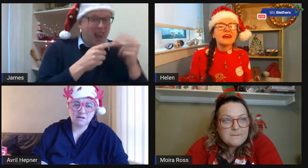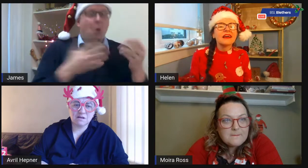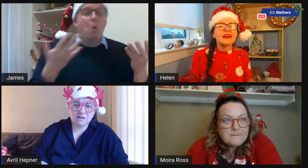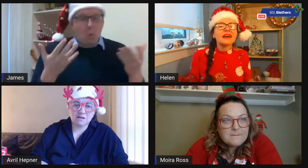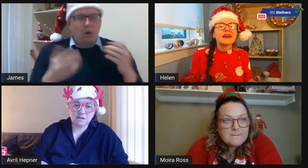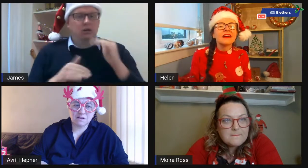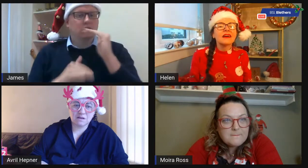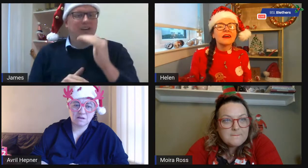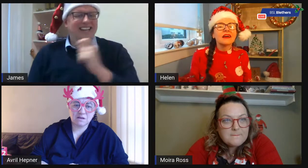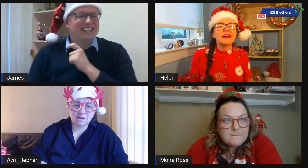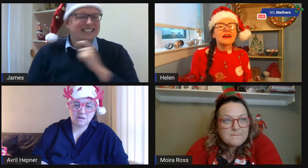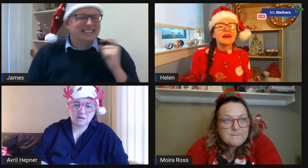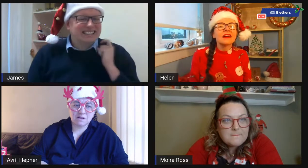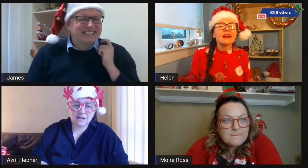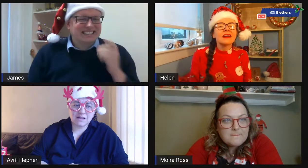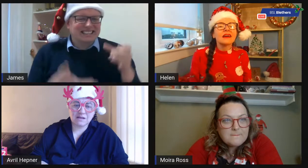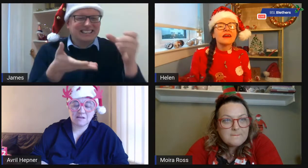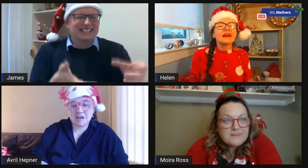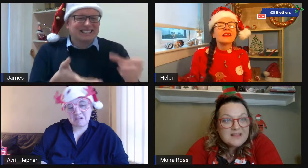Santa Claus coming to their houses.